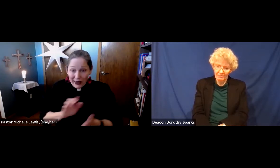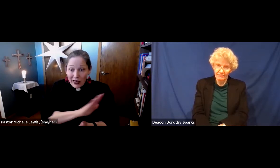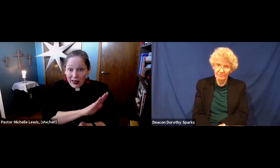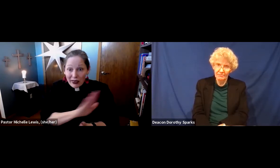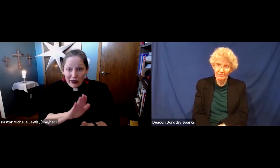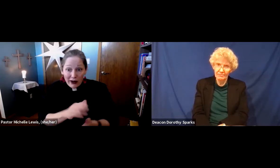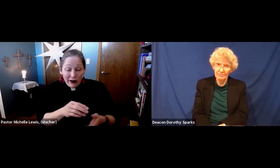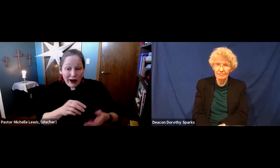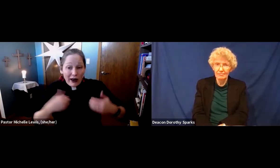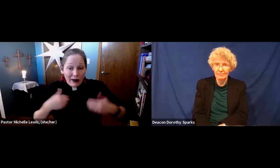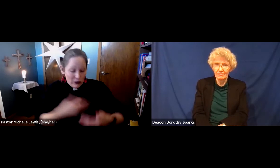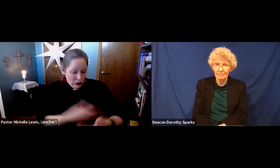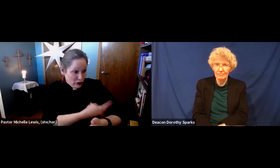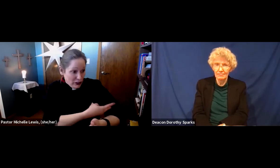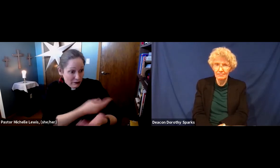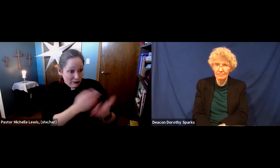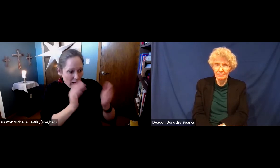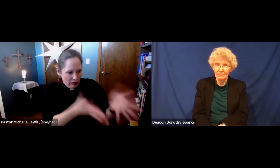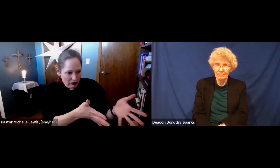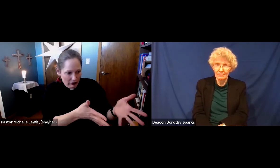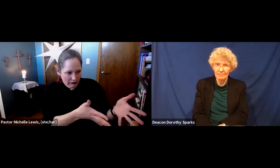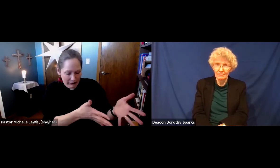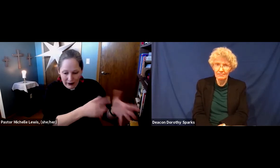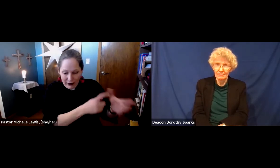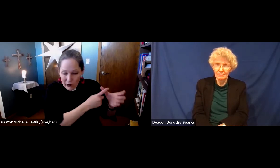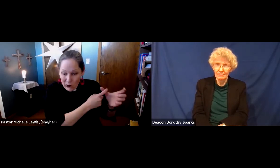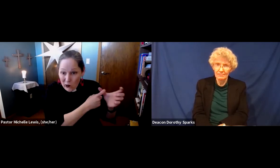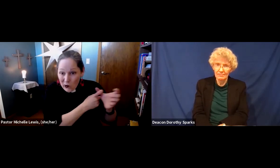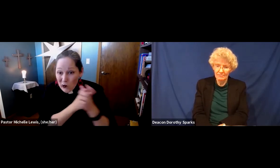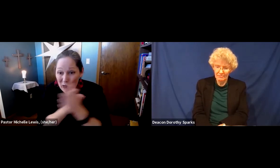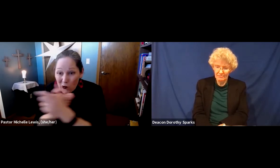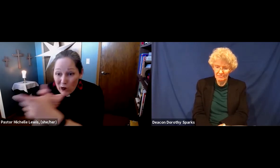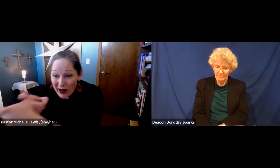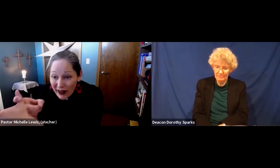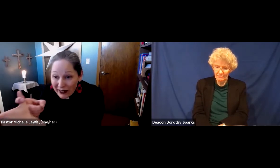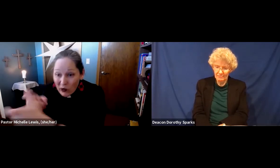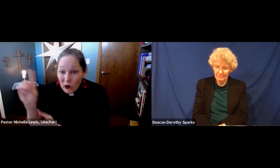The shepherds left their flocks and went to Bethlehem.